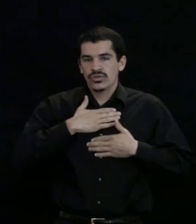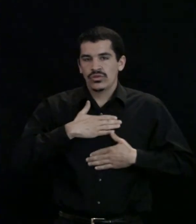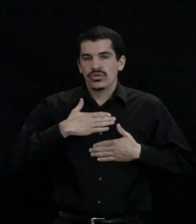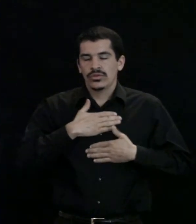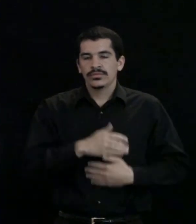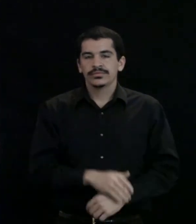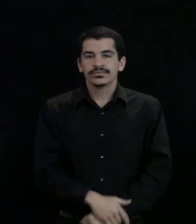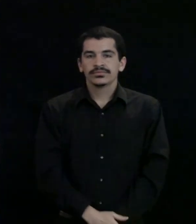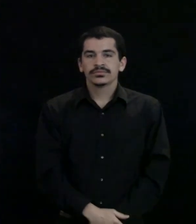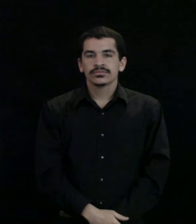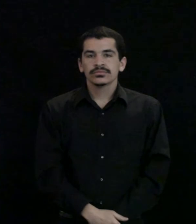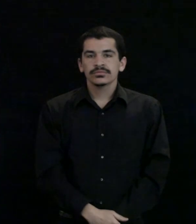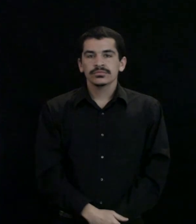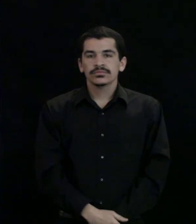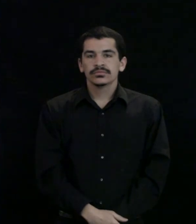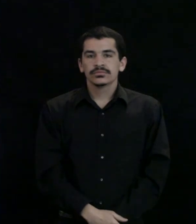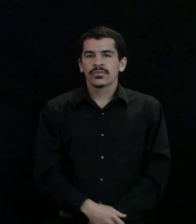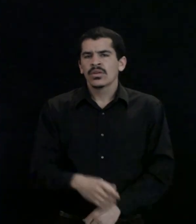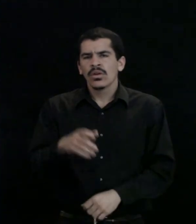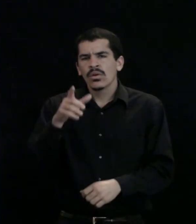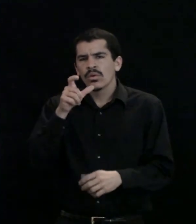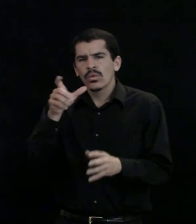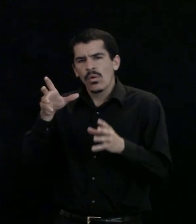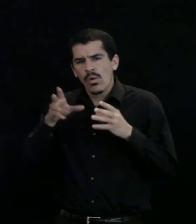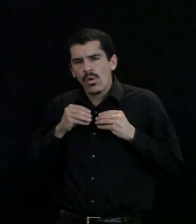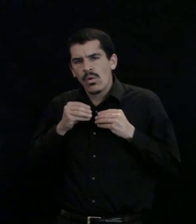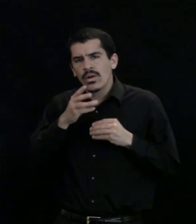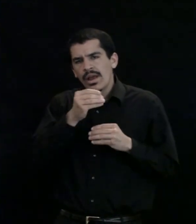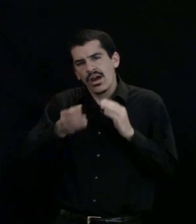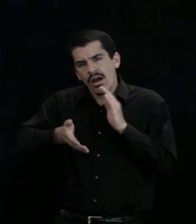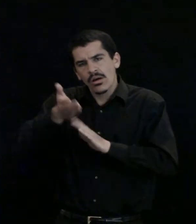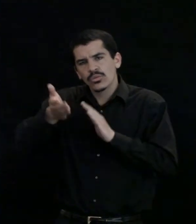The owner and operator would be the DCC.